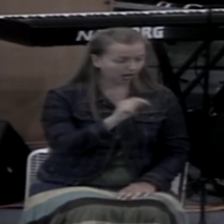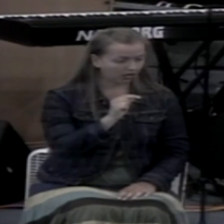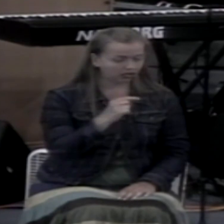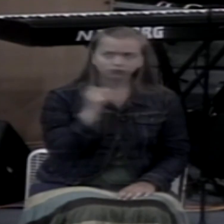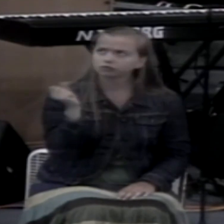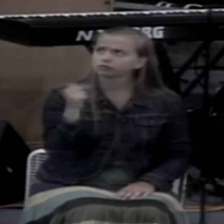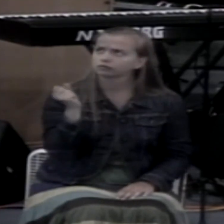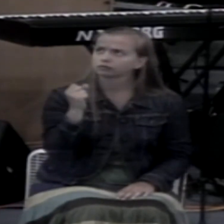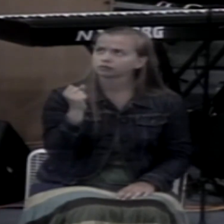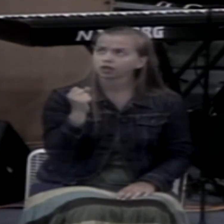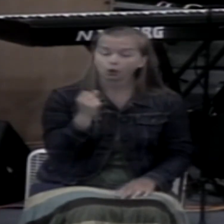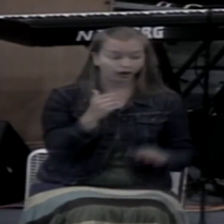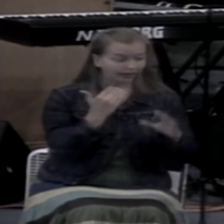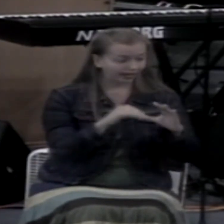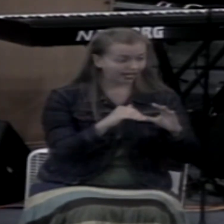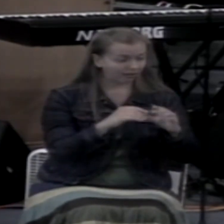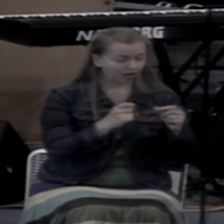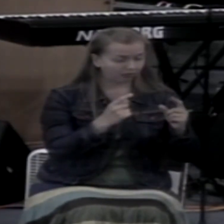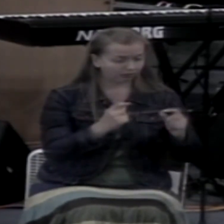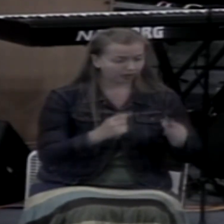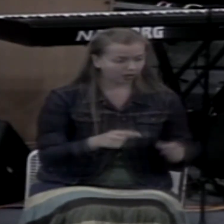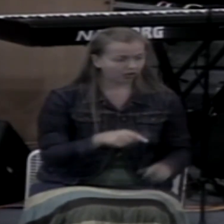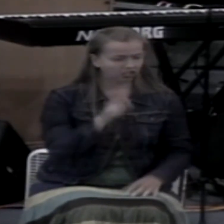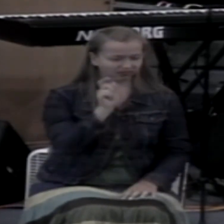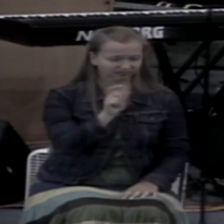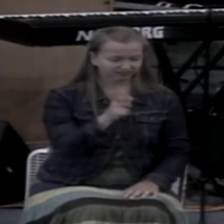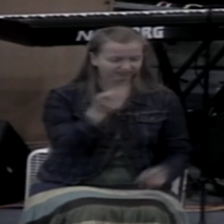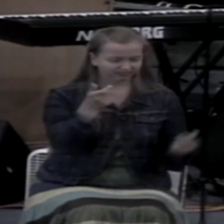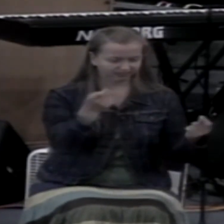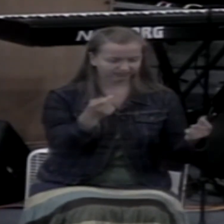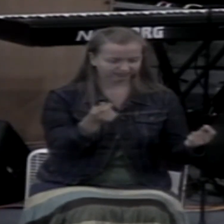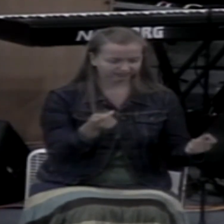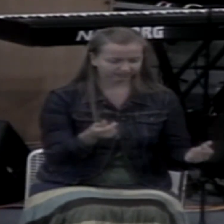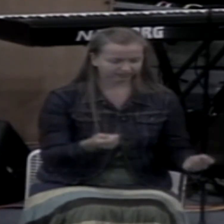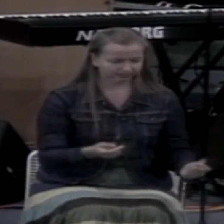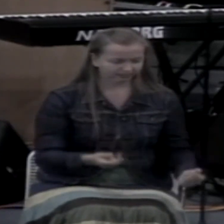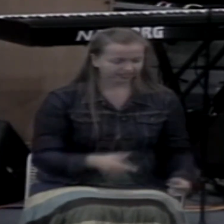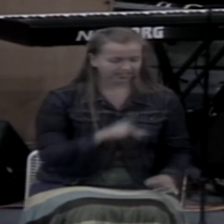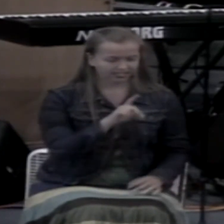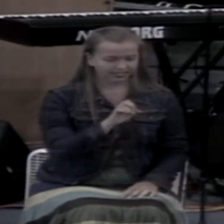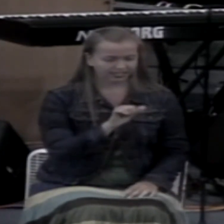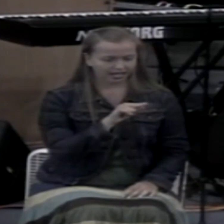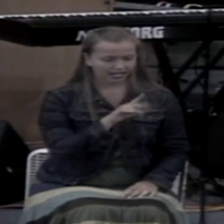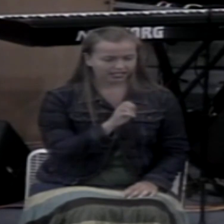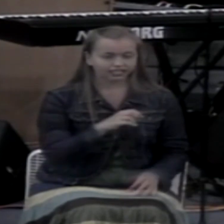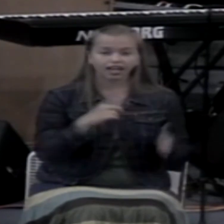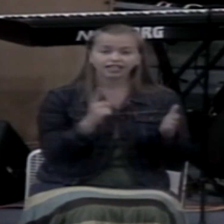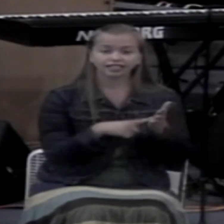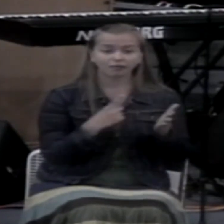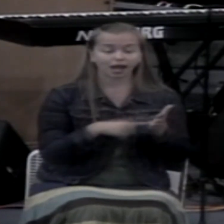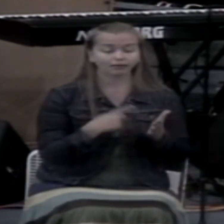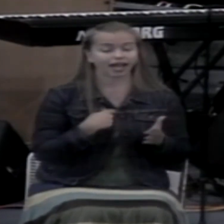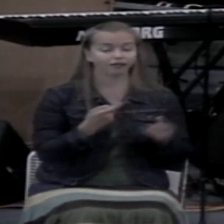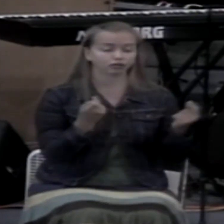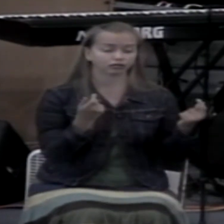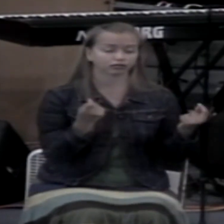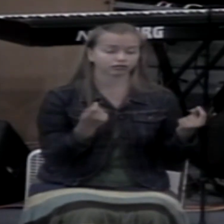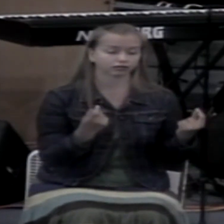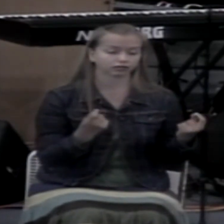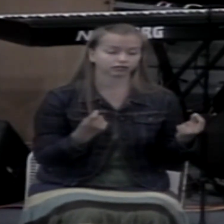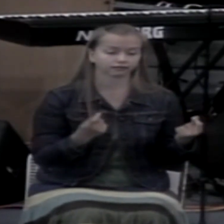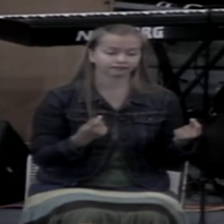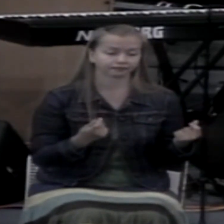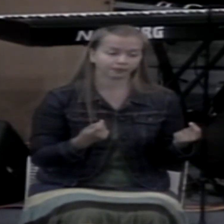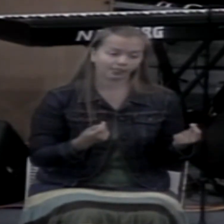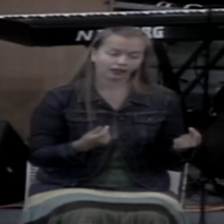Now, I want to have a good attitude to those people who are sending me these emails. You know, it's just like me up here preaching about